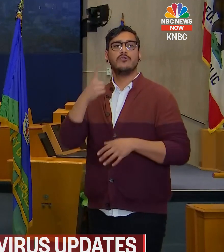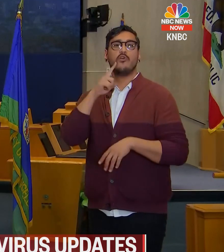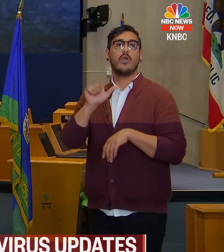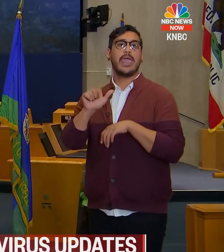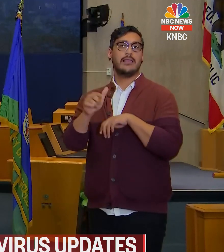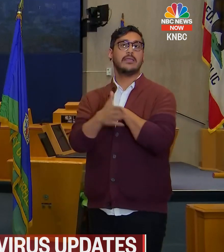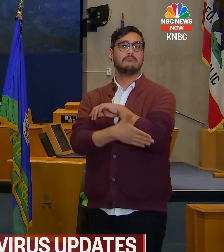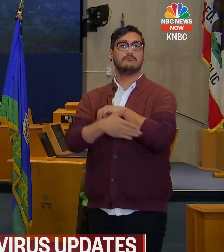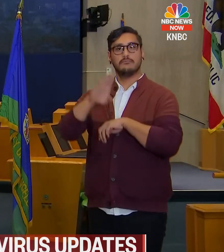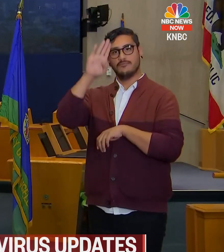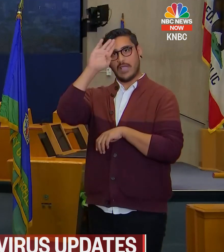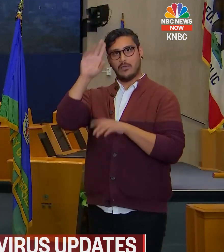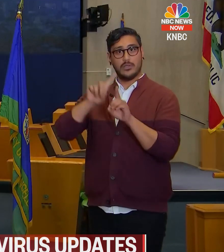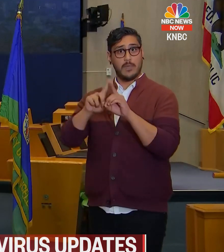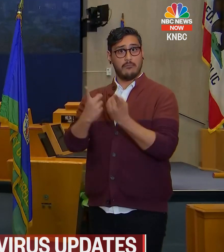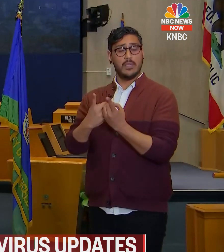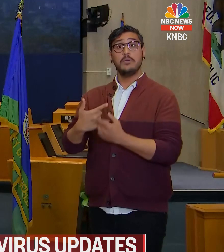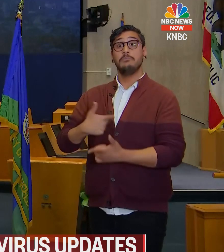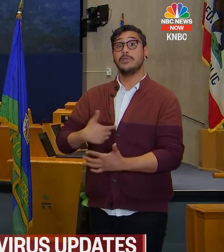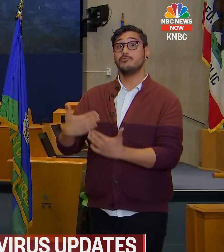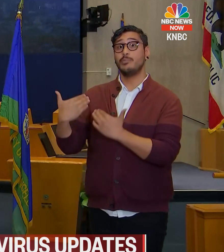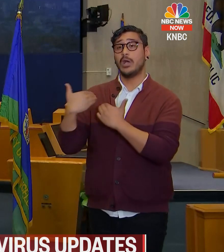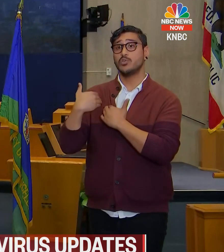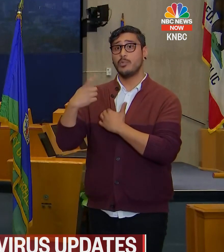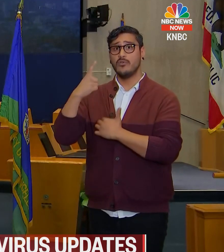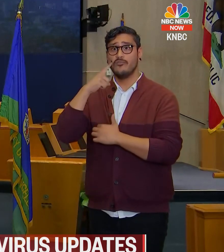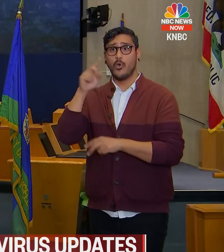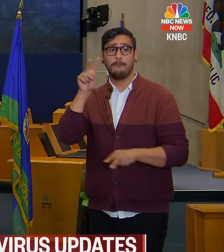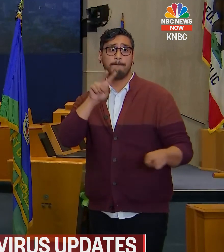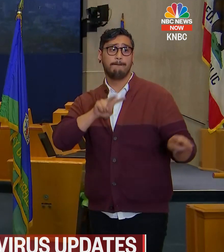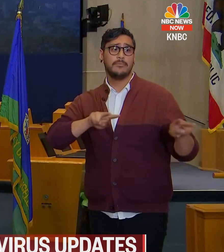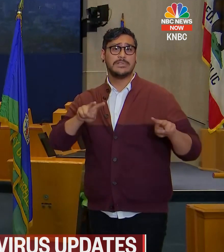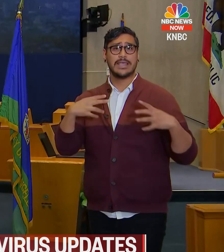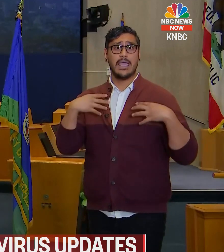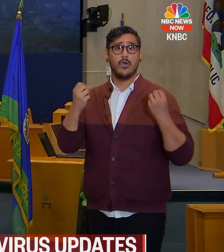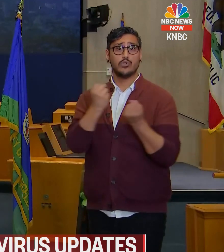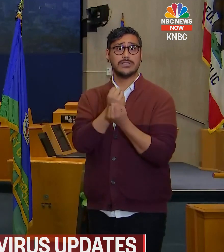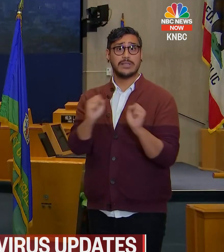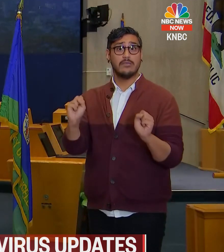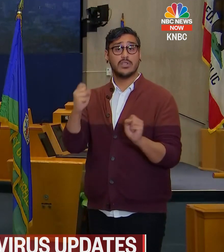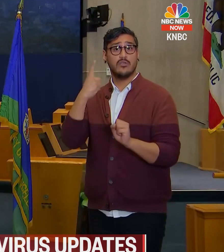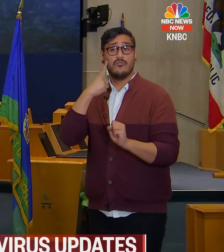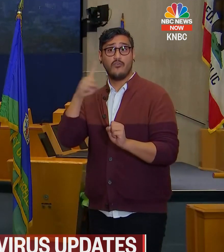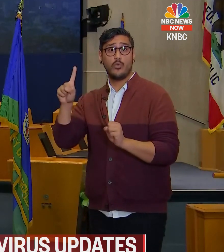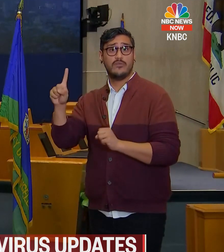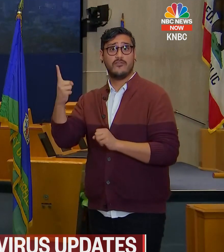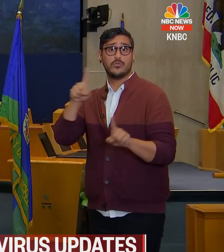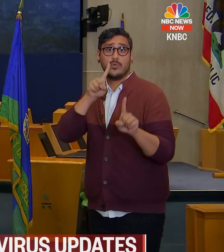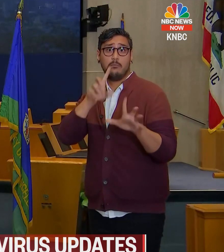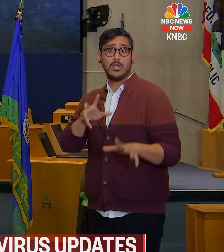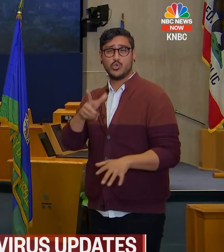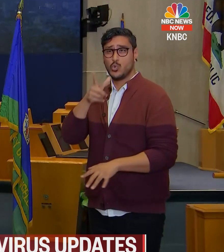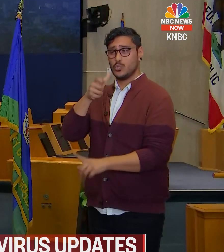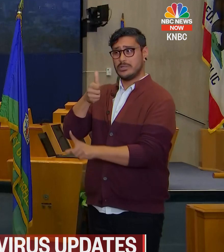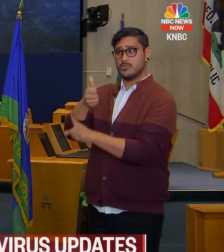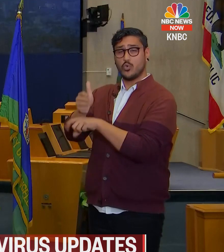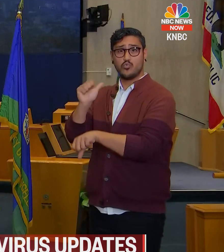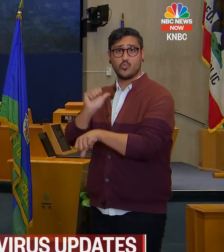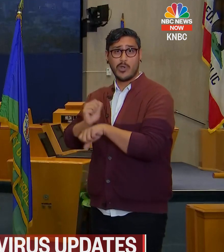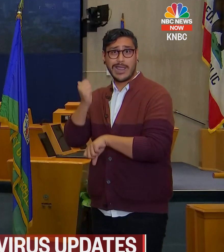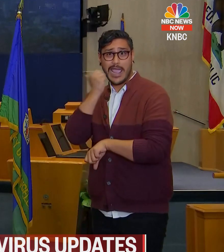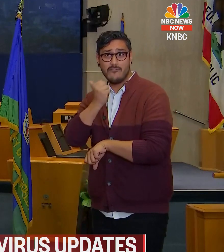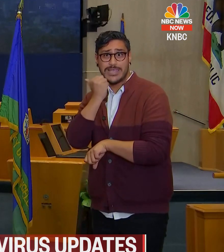Department. I'm responsible for overseeing the health and safety of our first responders who are working every day to meet this